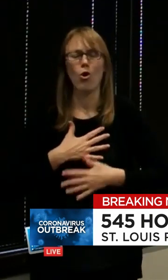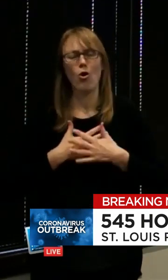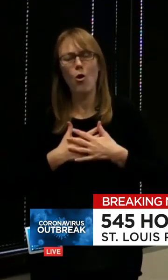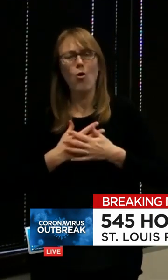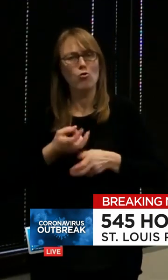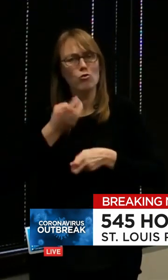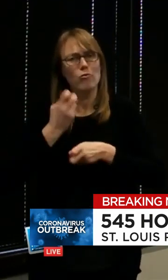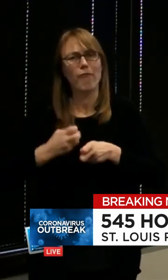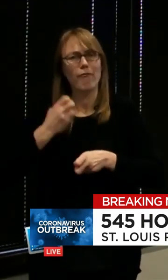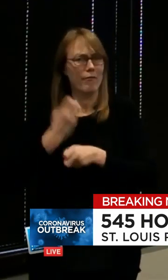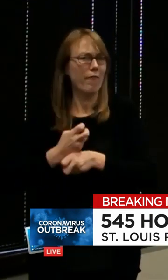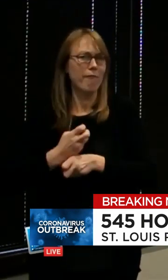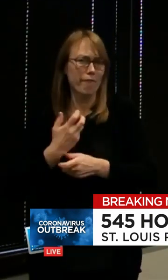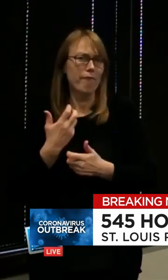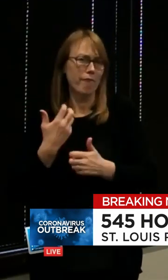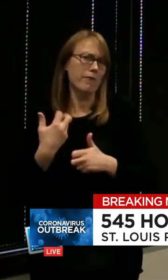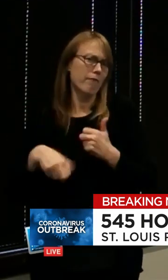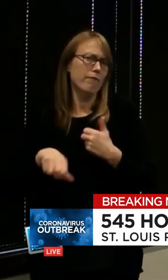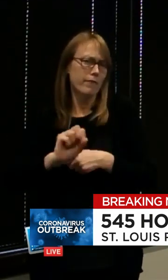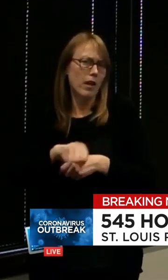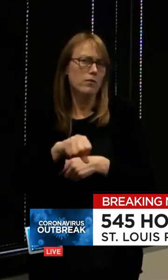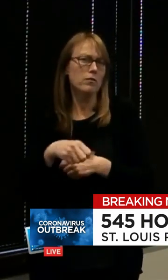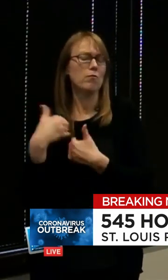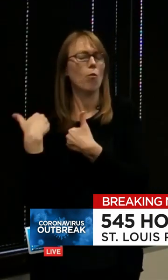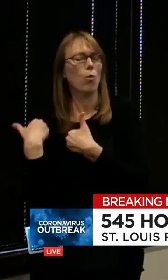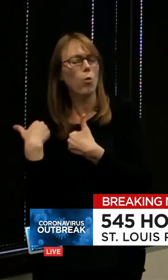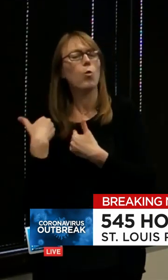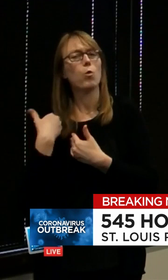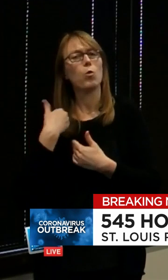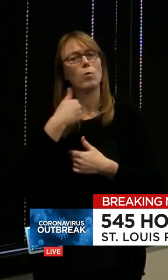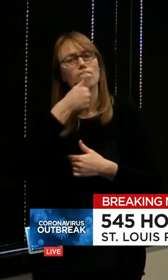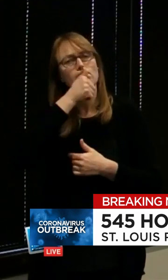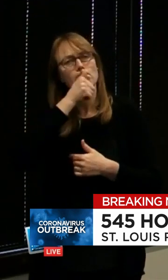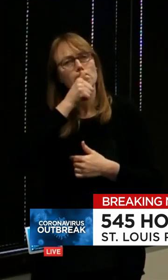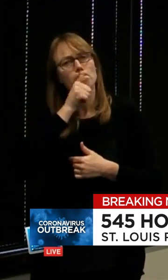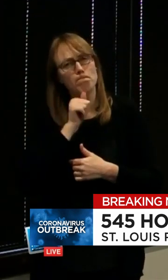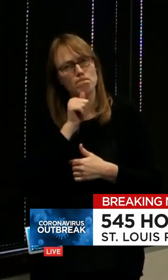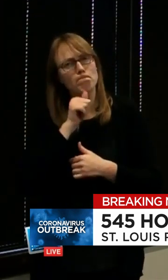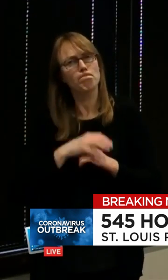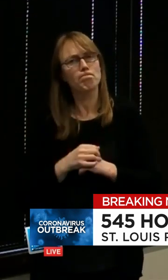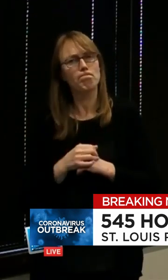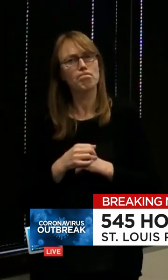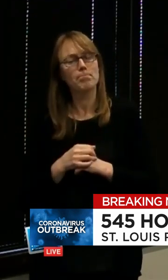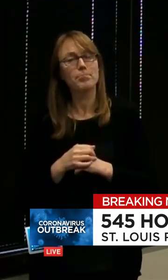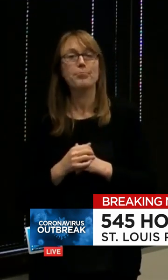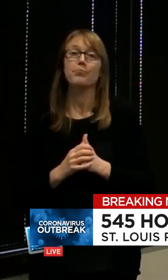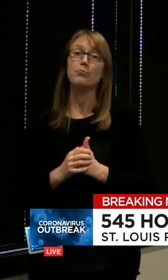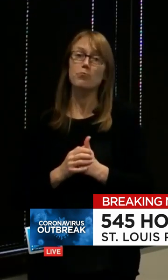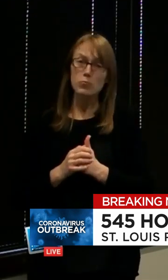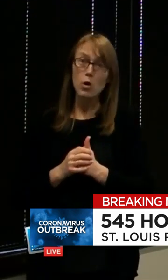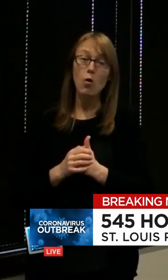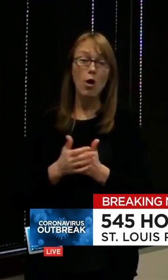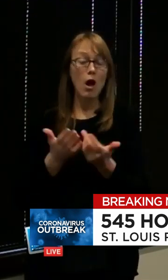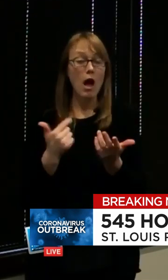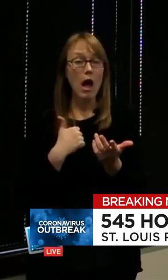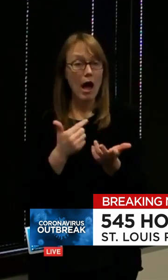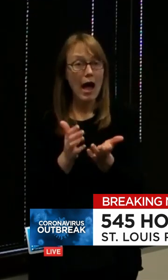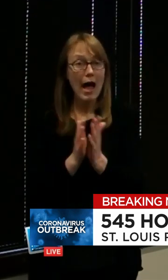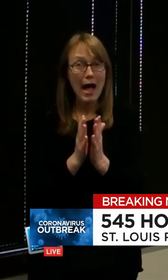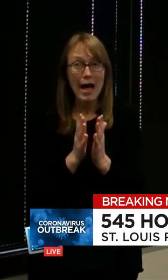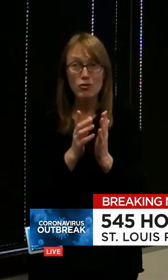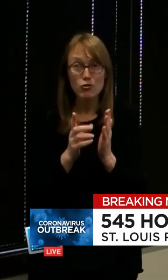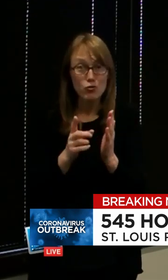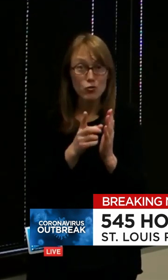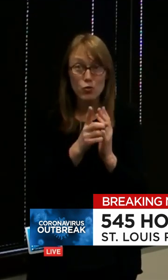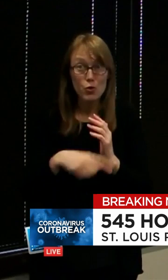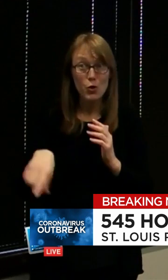as individuals. And so I would ask you to do then as a community what people did for me when I